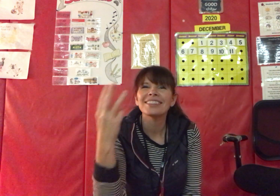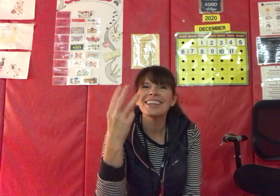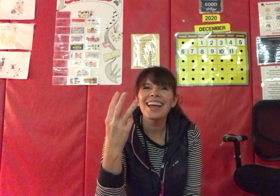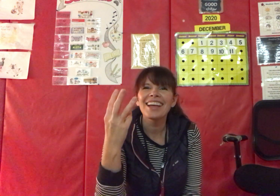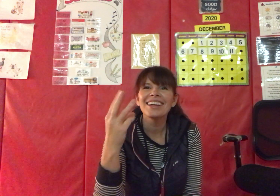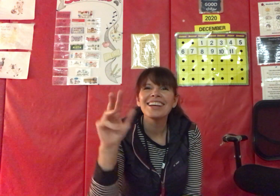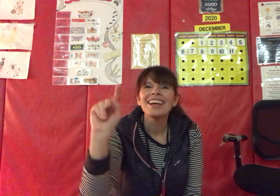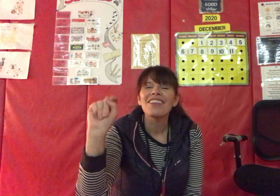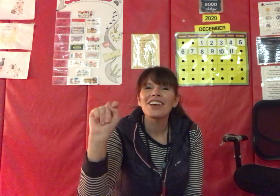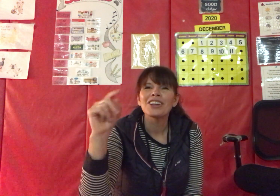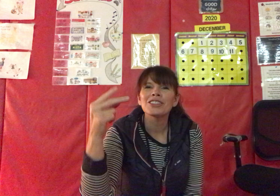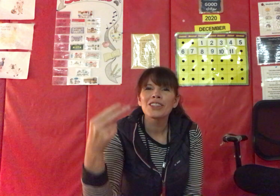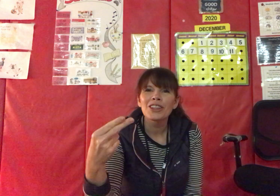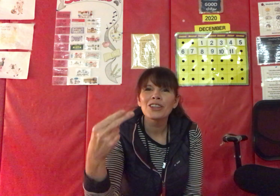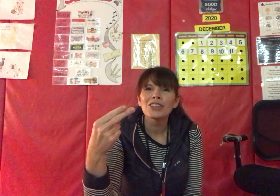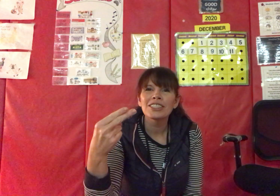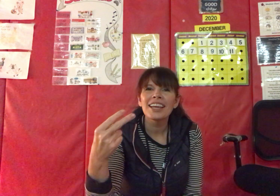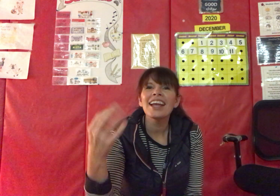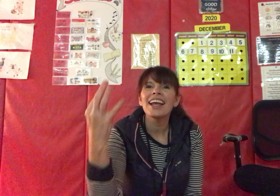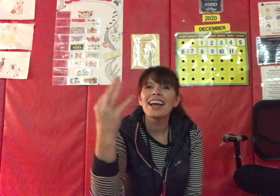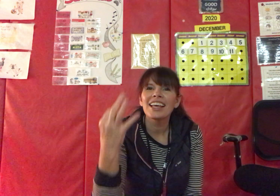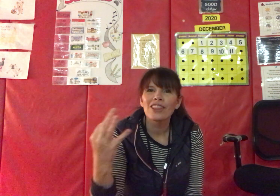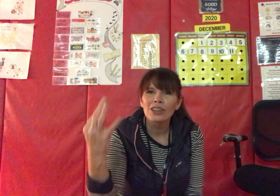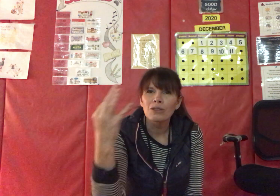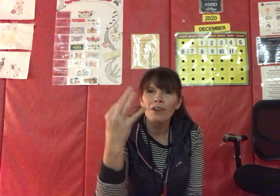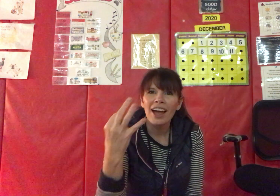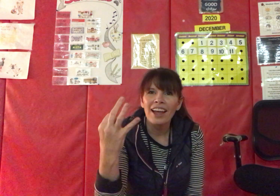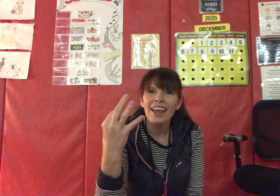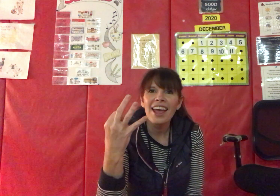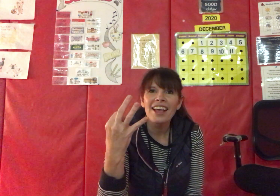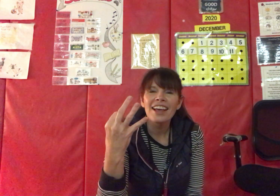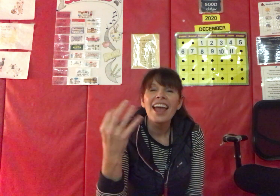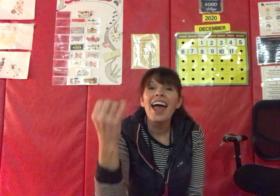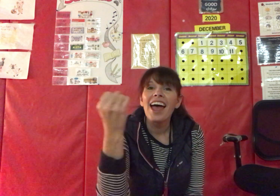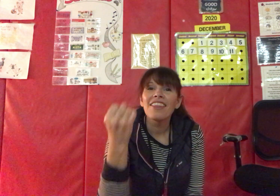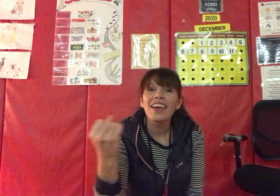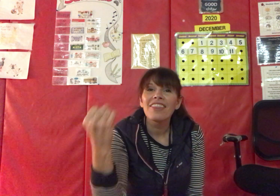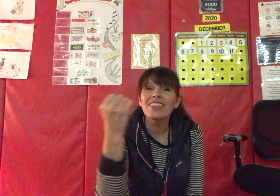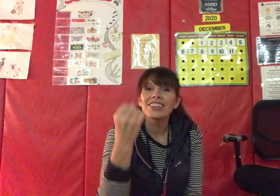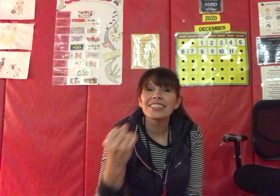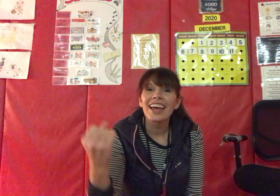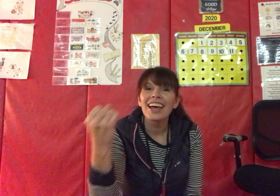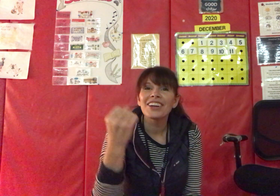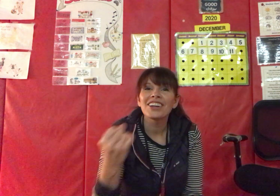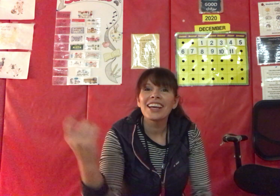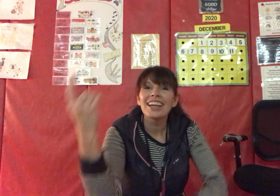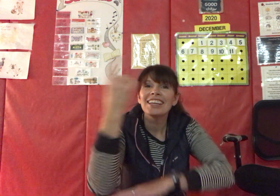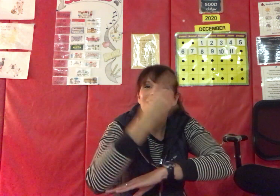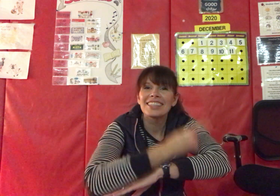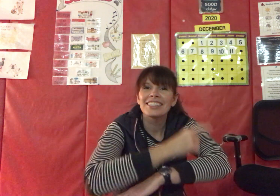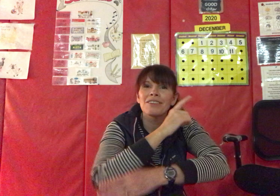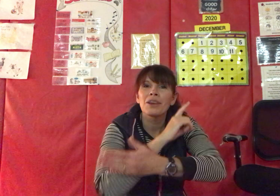Wednesday, there's Thursday and there's Friday, and then there's Saturday. Days of the